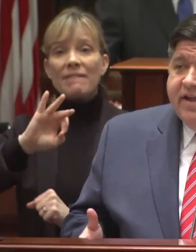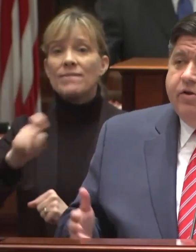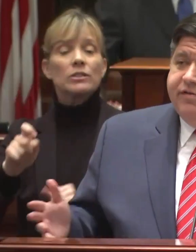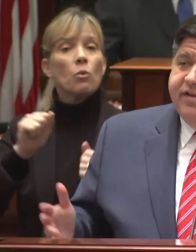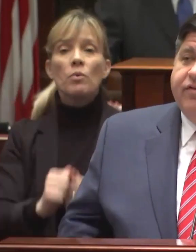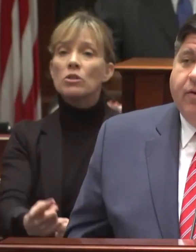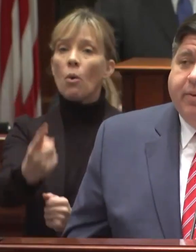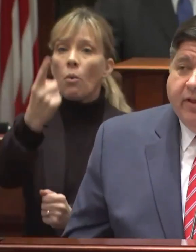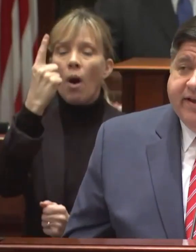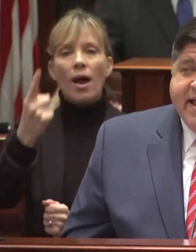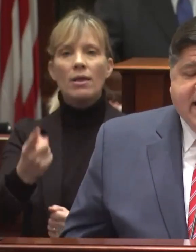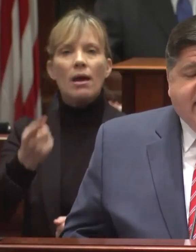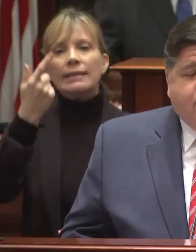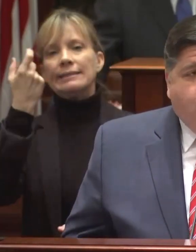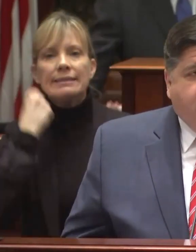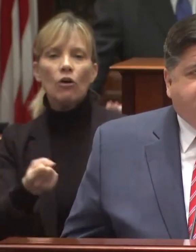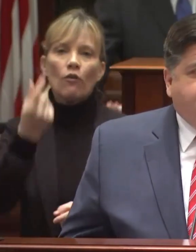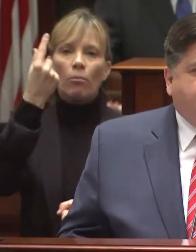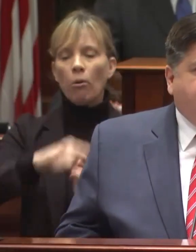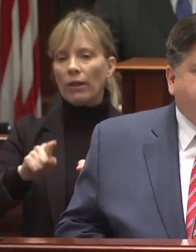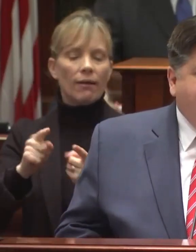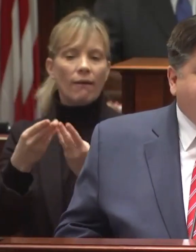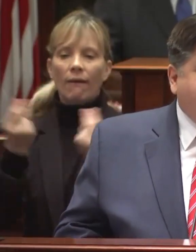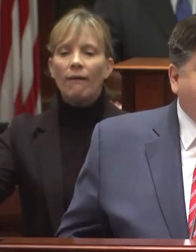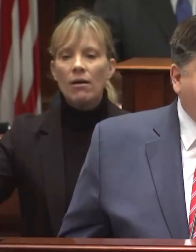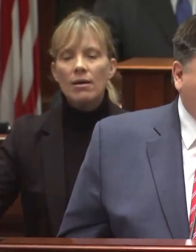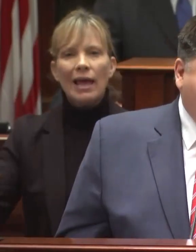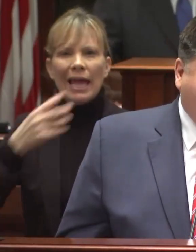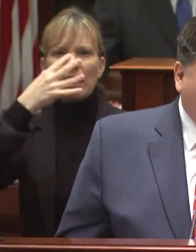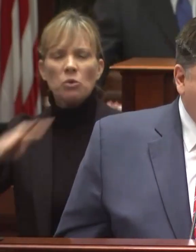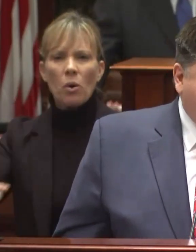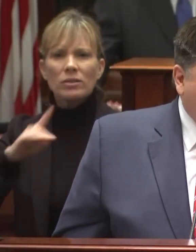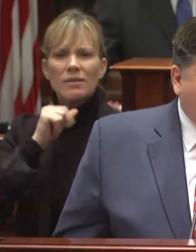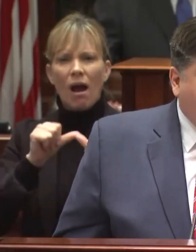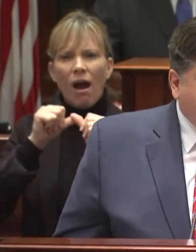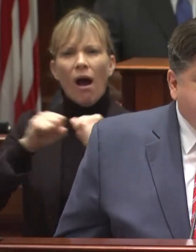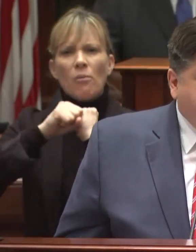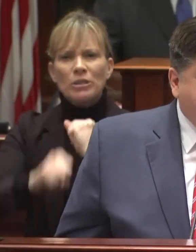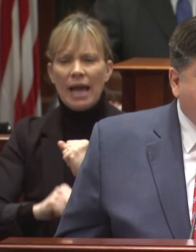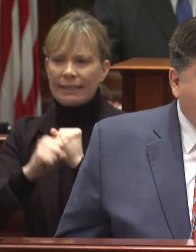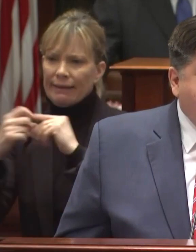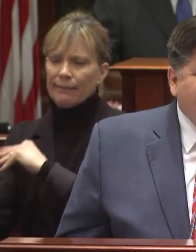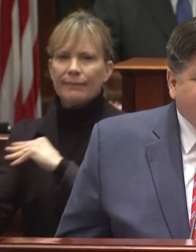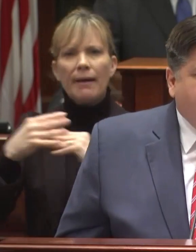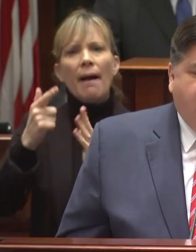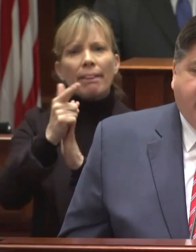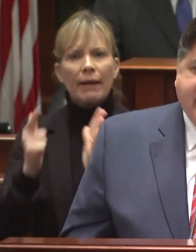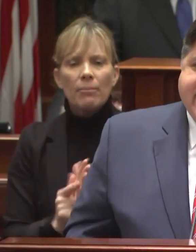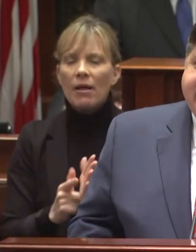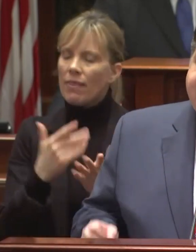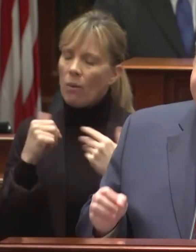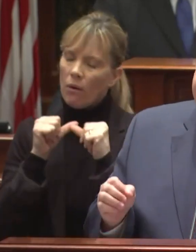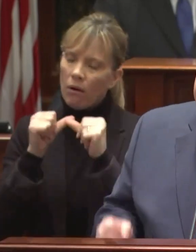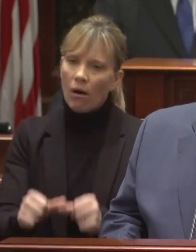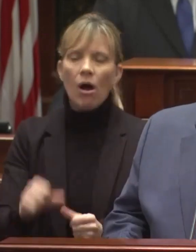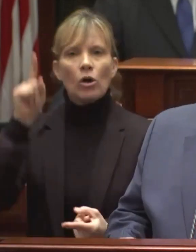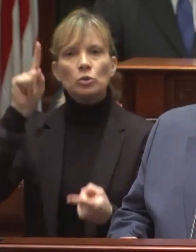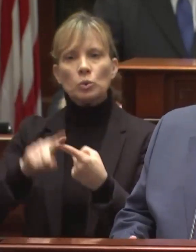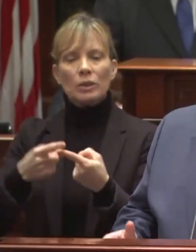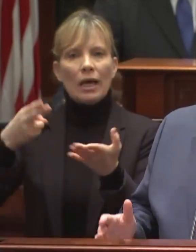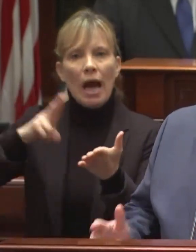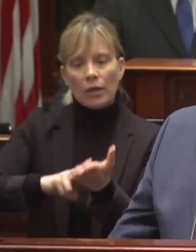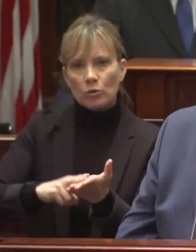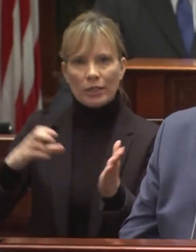with a single silver bullet ignores the protracted legal battle that will ultimately run headlong into the